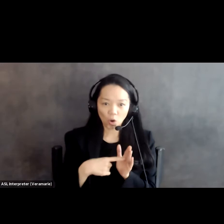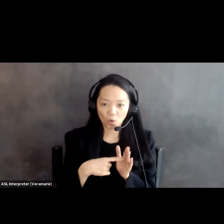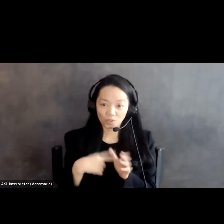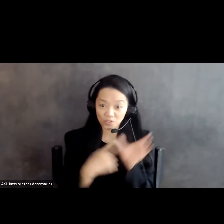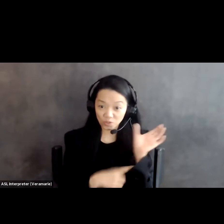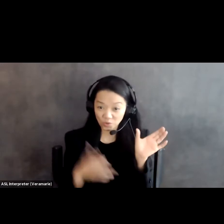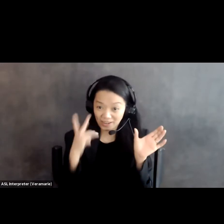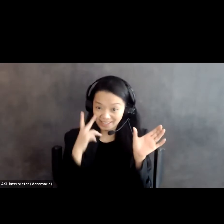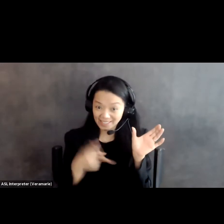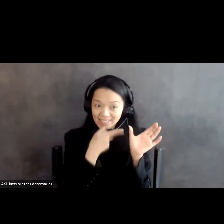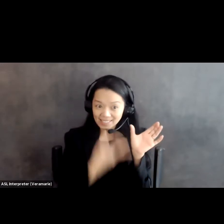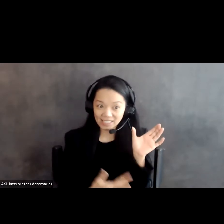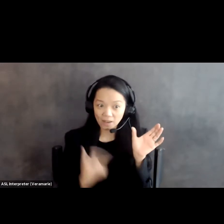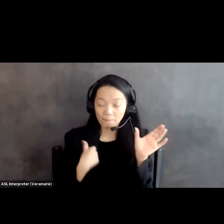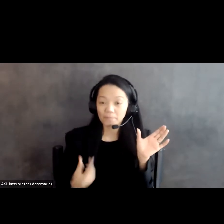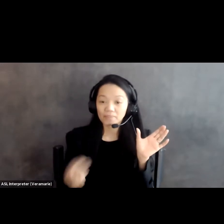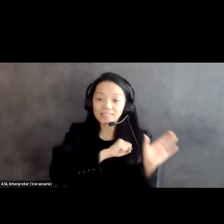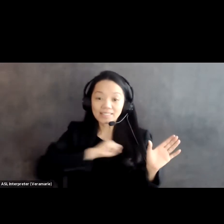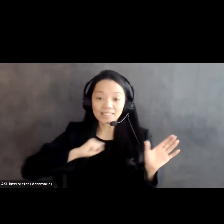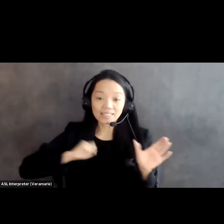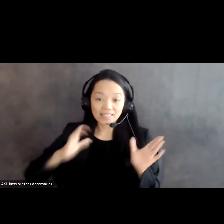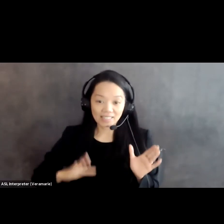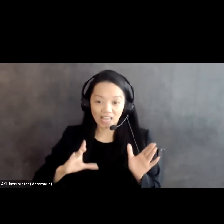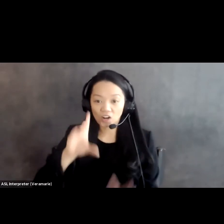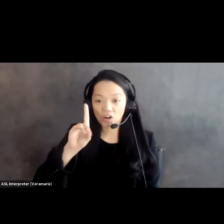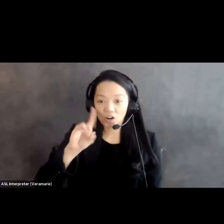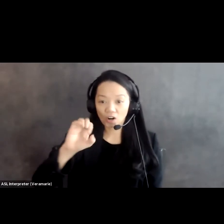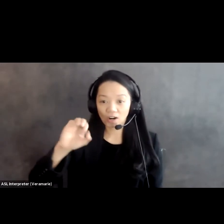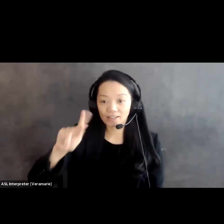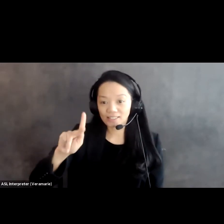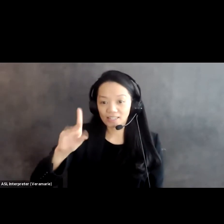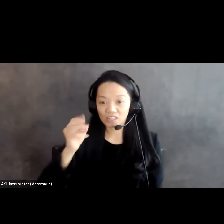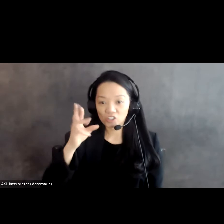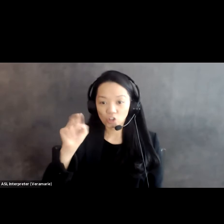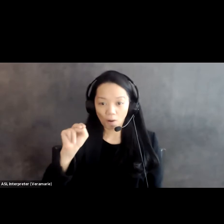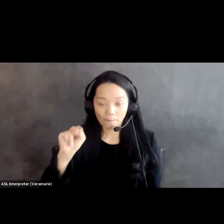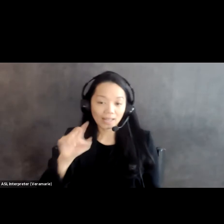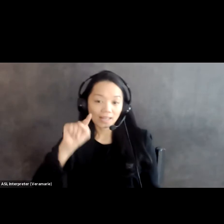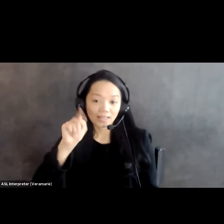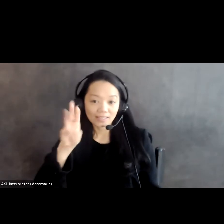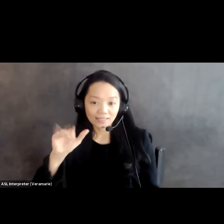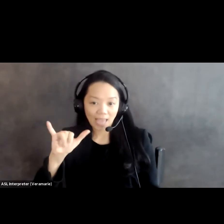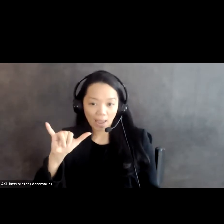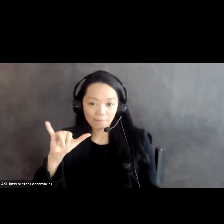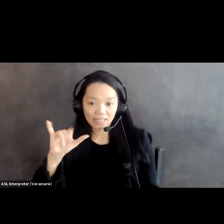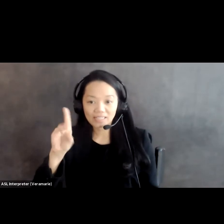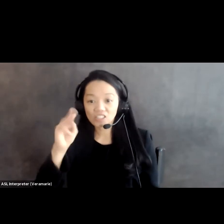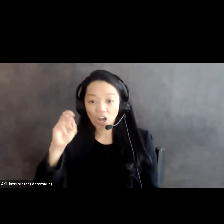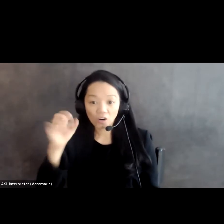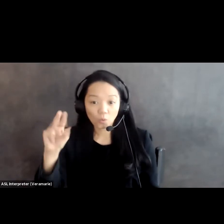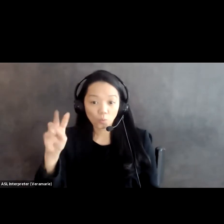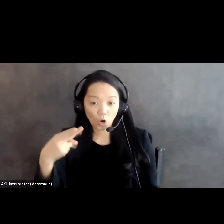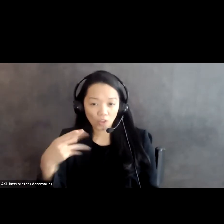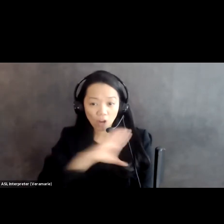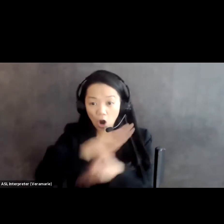Can you see? There we go. Senator Dick Durbin, Tammy Duckworth, all the way through my list to my village manager.